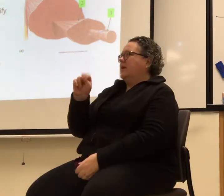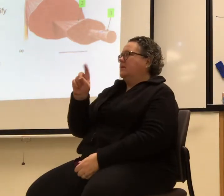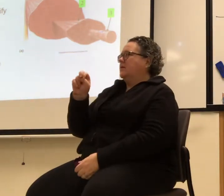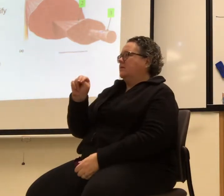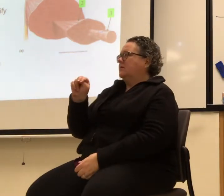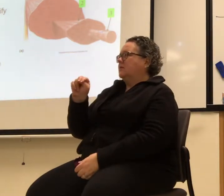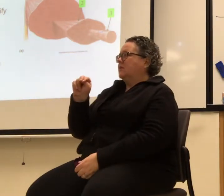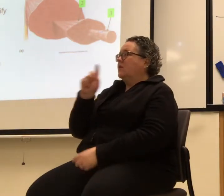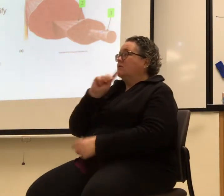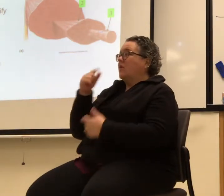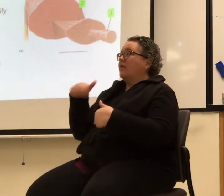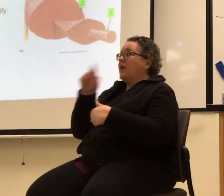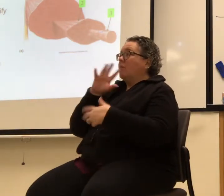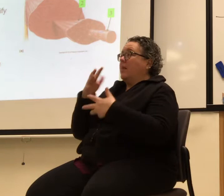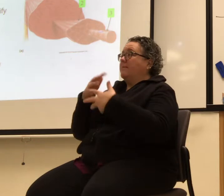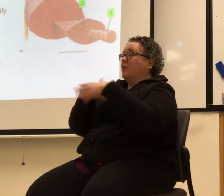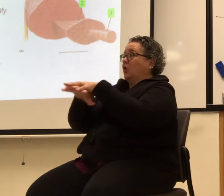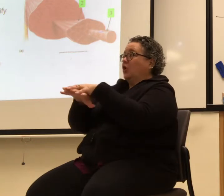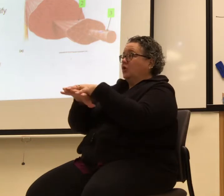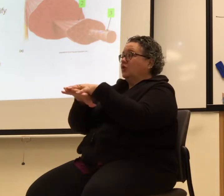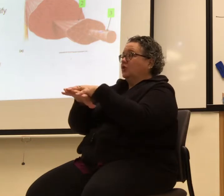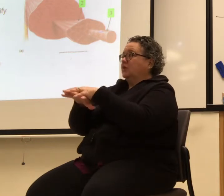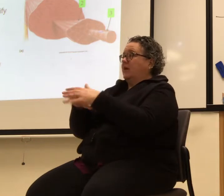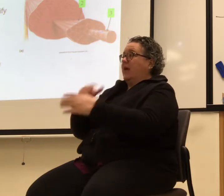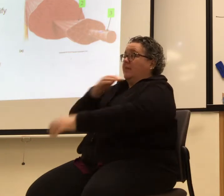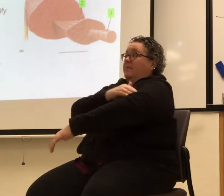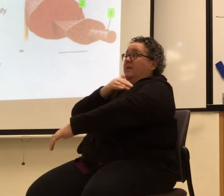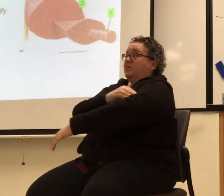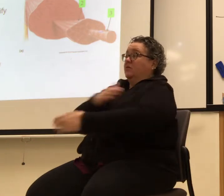Merge at muscle ends